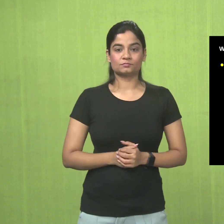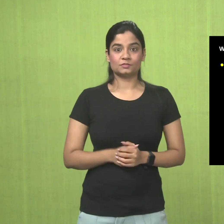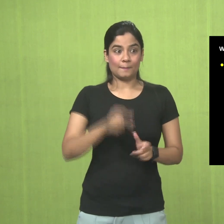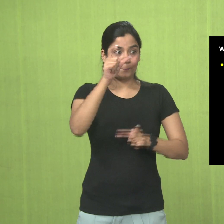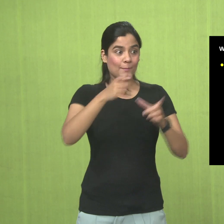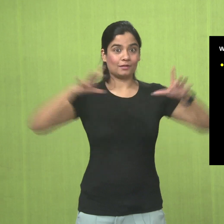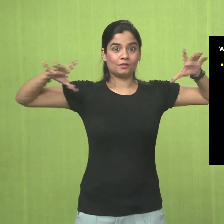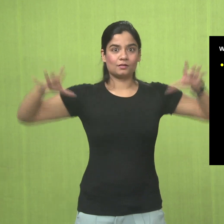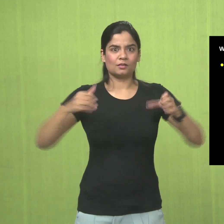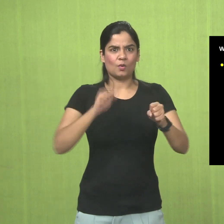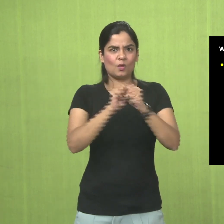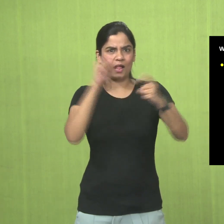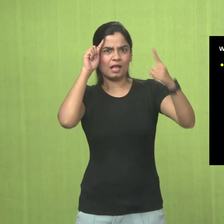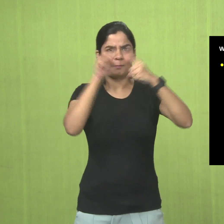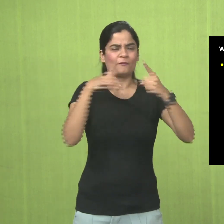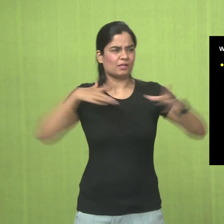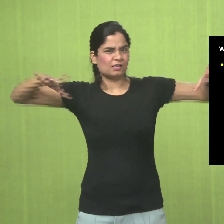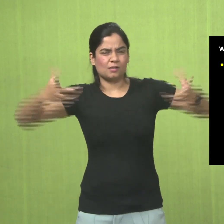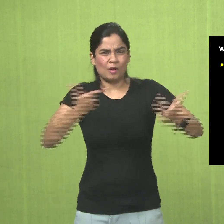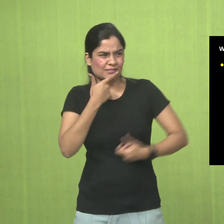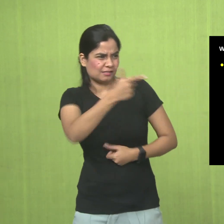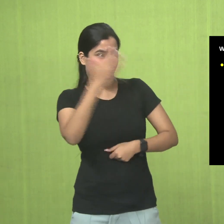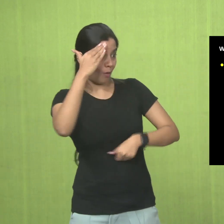Workers can achieve their goals successfully by